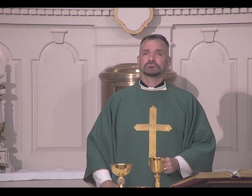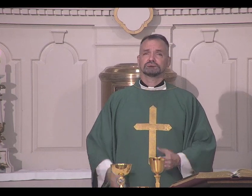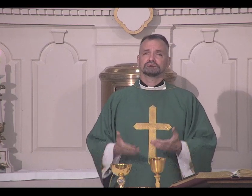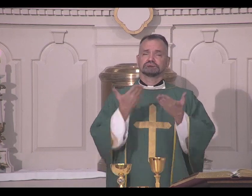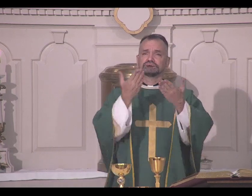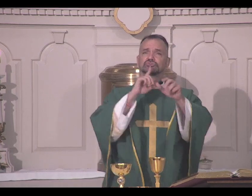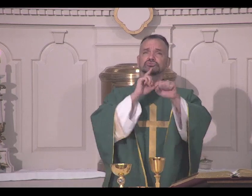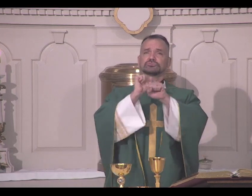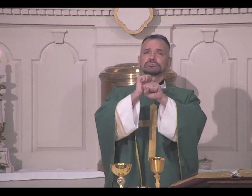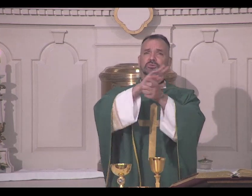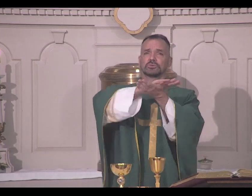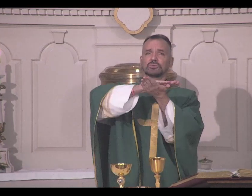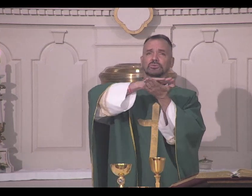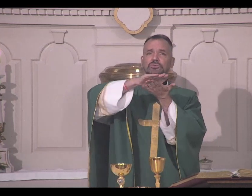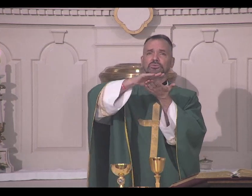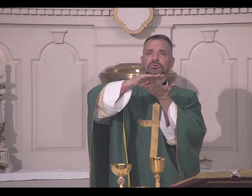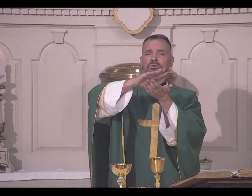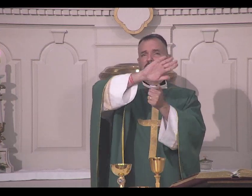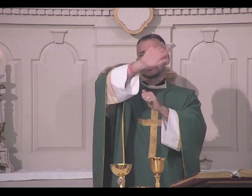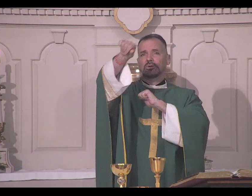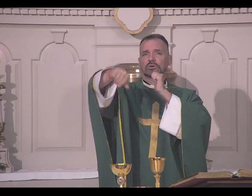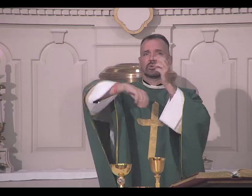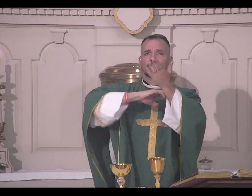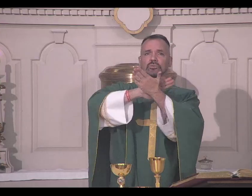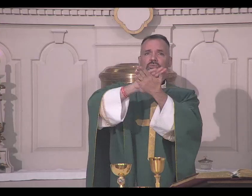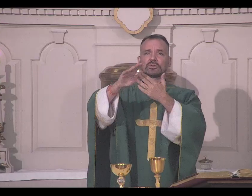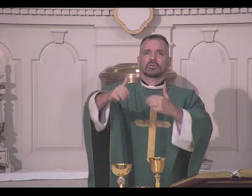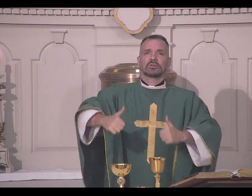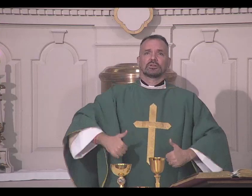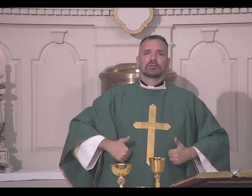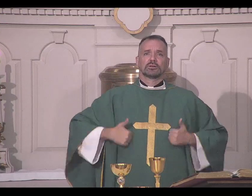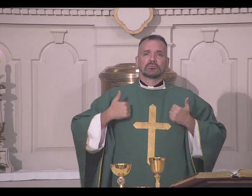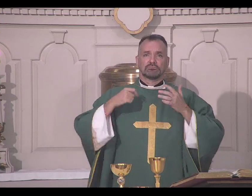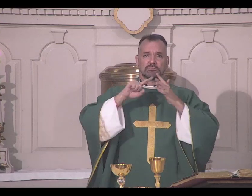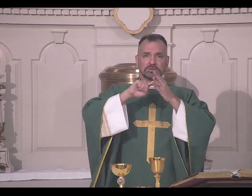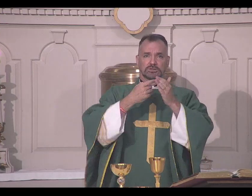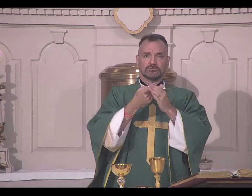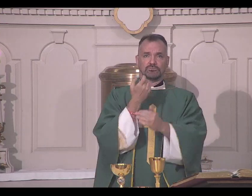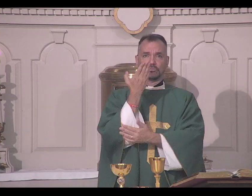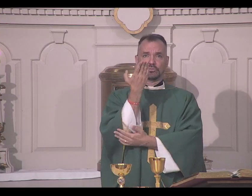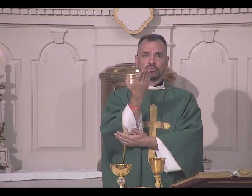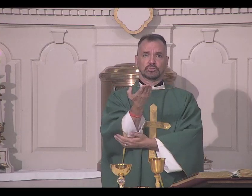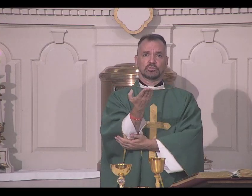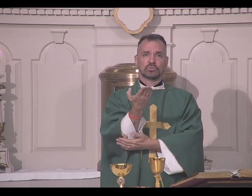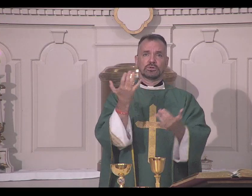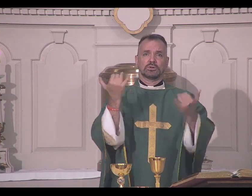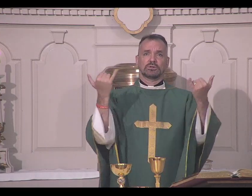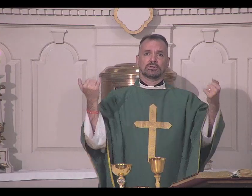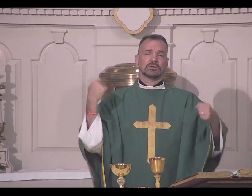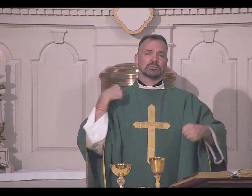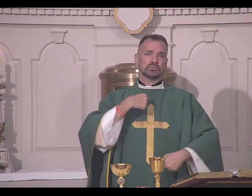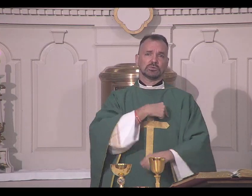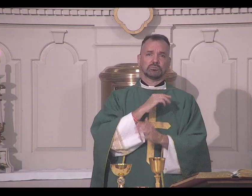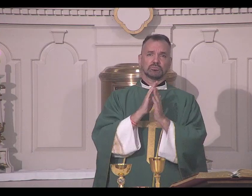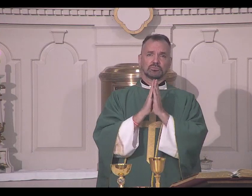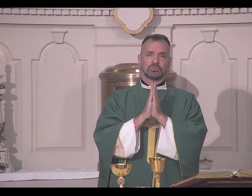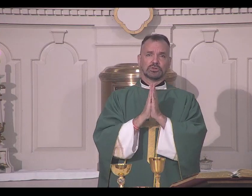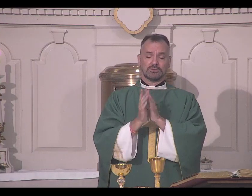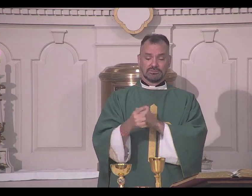You are indeed holy, O Lord, the font of all holiness. Make holy, therefore, these gifts, we pray,